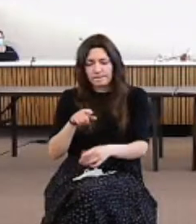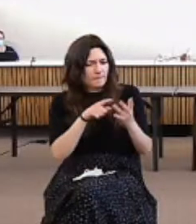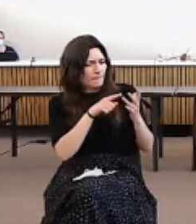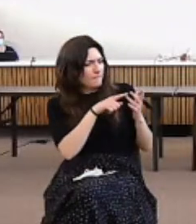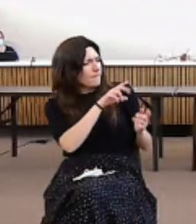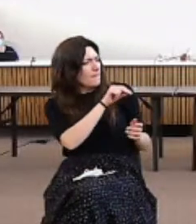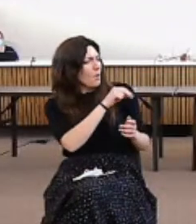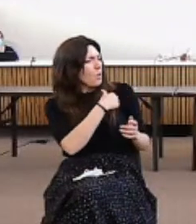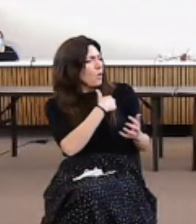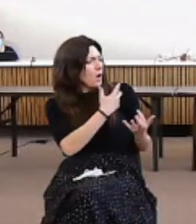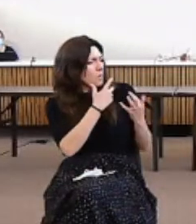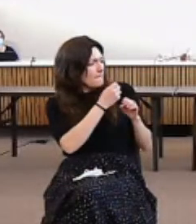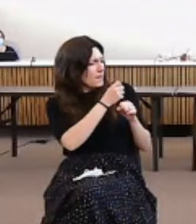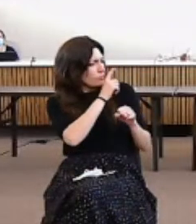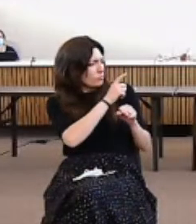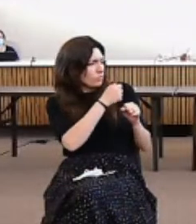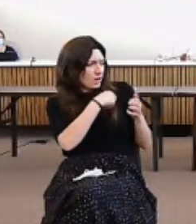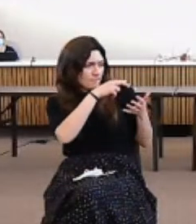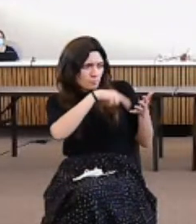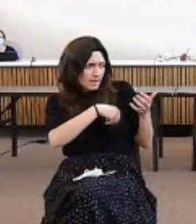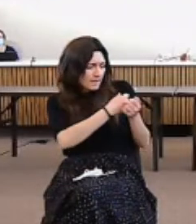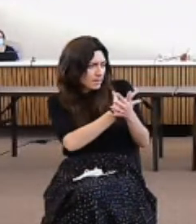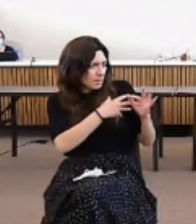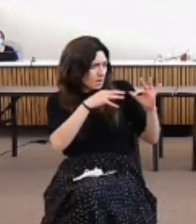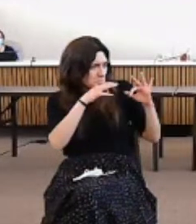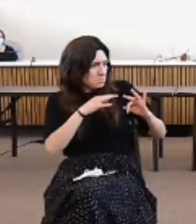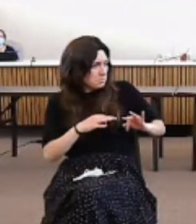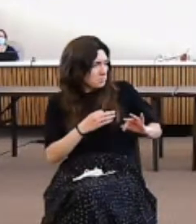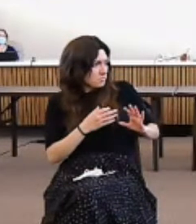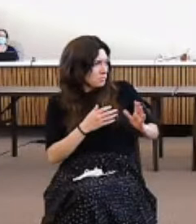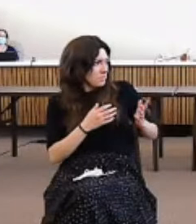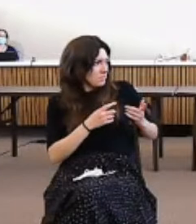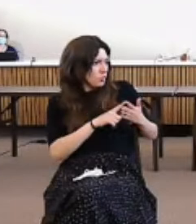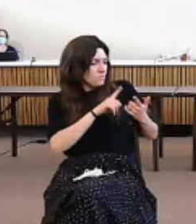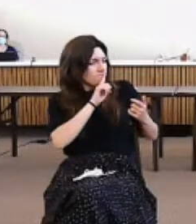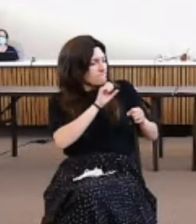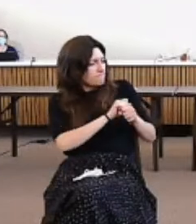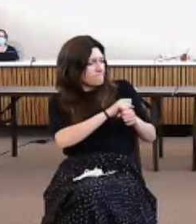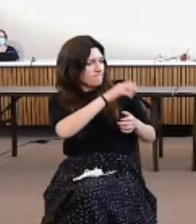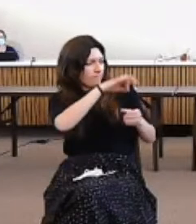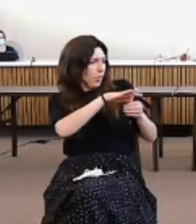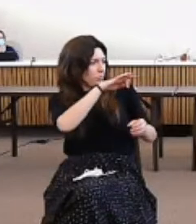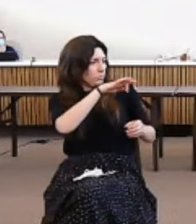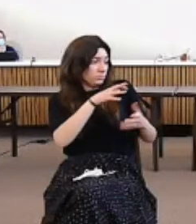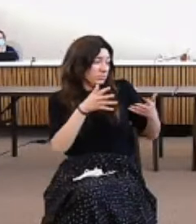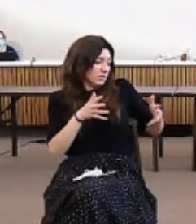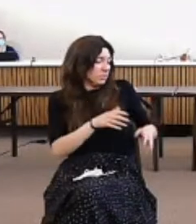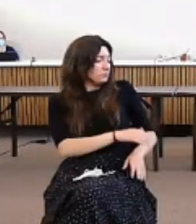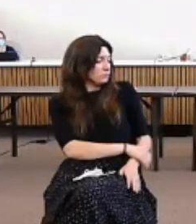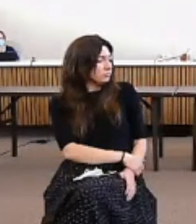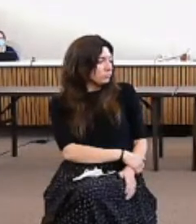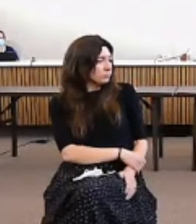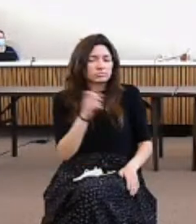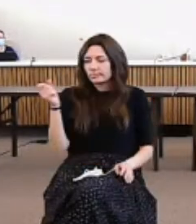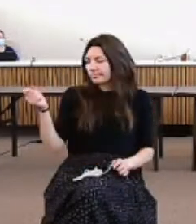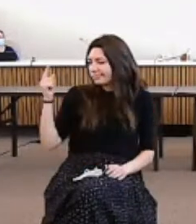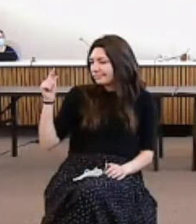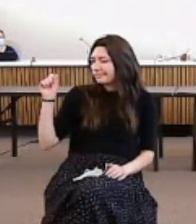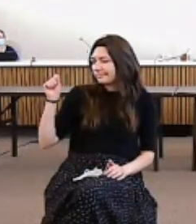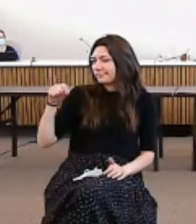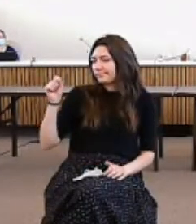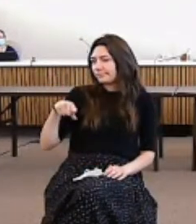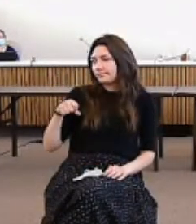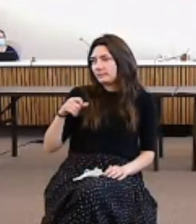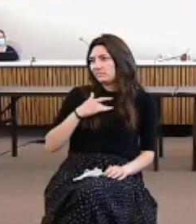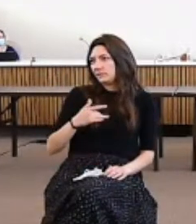had looked at everything that I needed to look at in order to vote on this tonight. Yeah. Understood. Yeah, I don't,